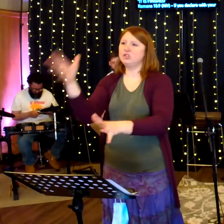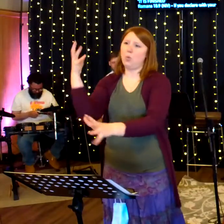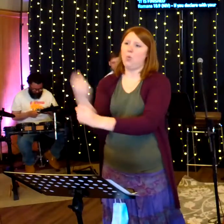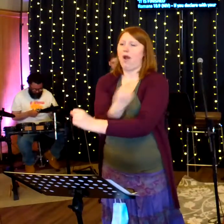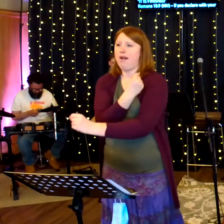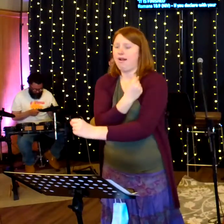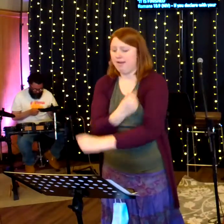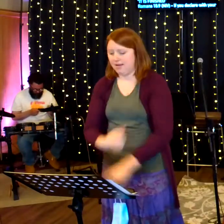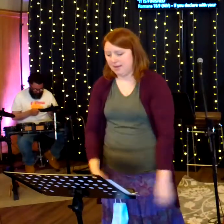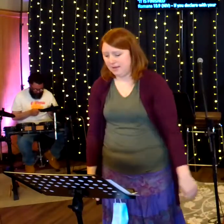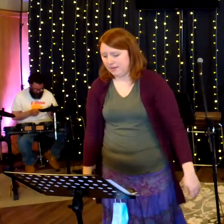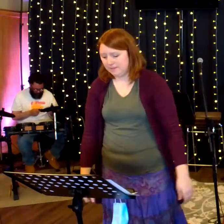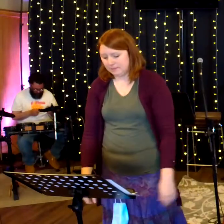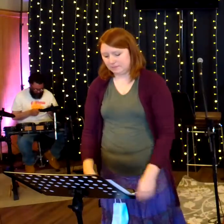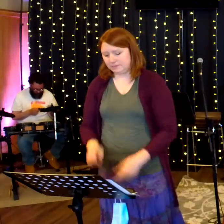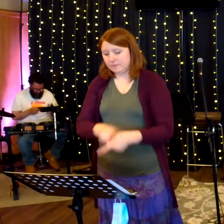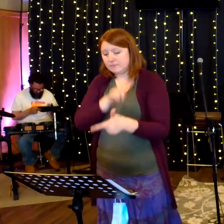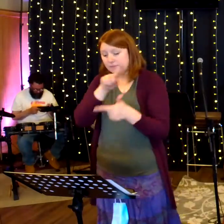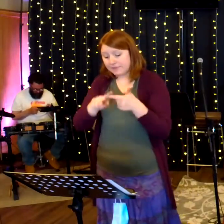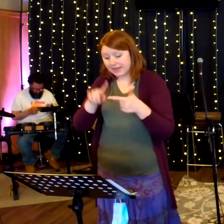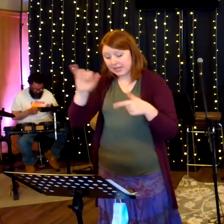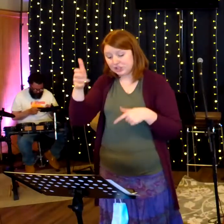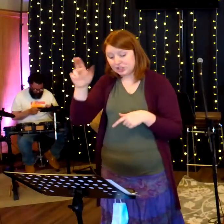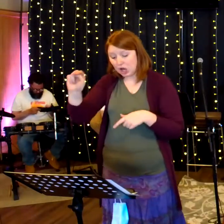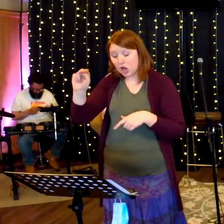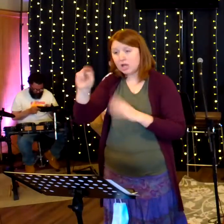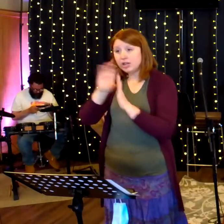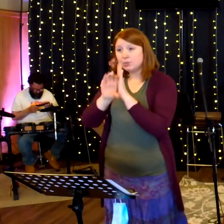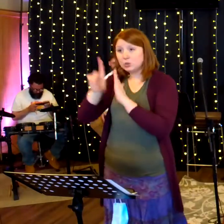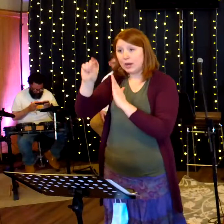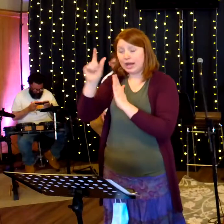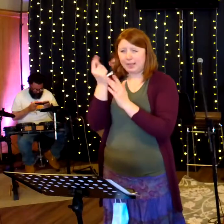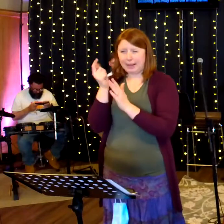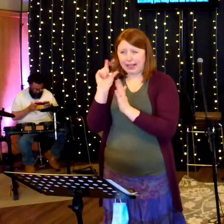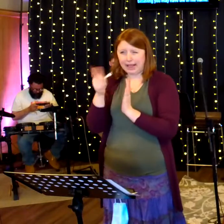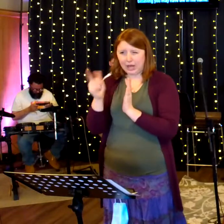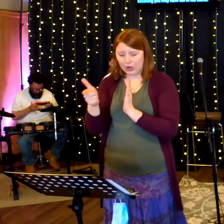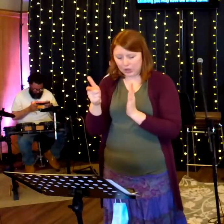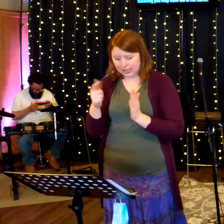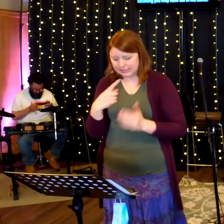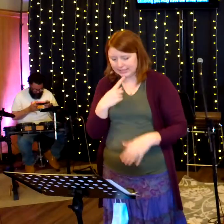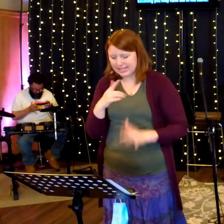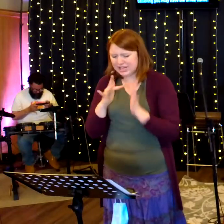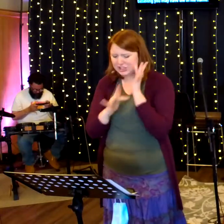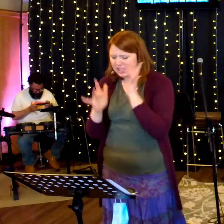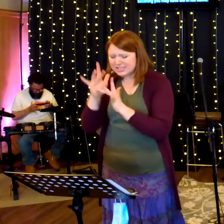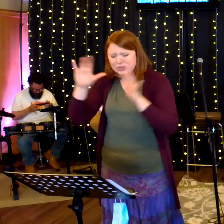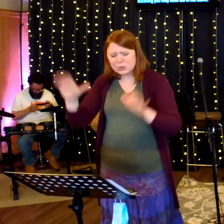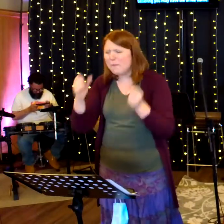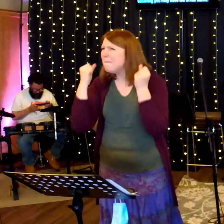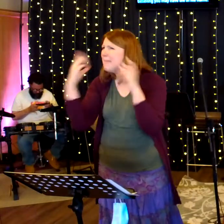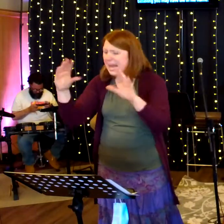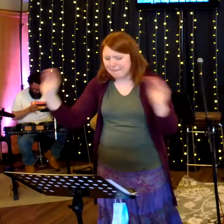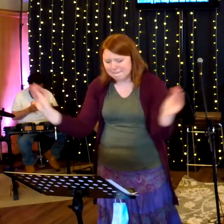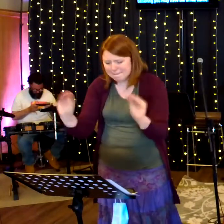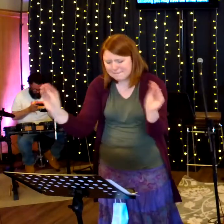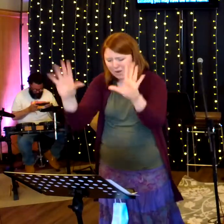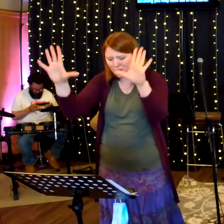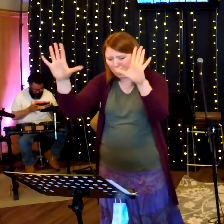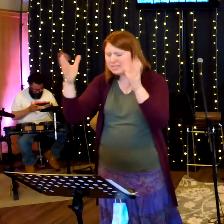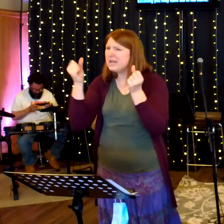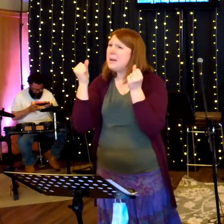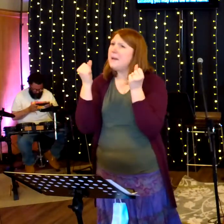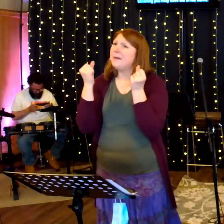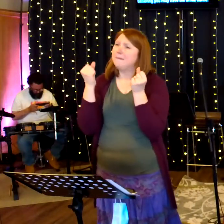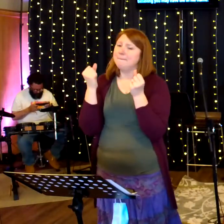And so a little bit further down in the book of John, chapter 20, it says, Jesus performed many other signs in the presence of his